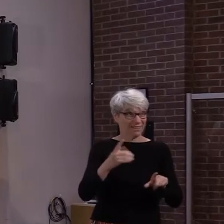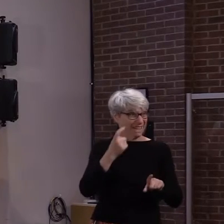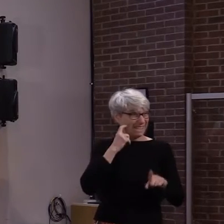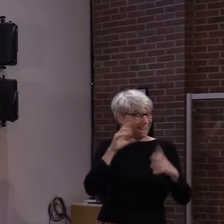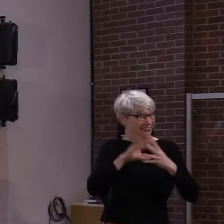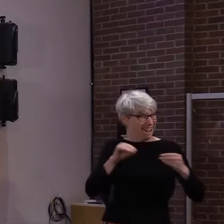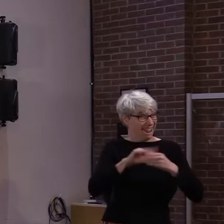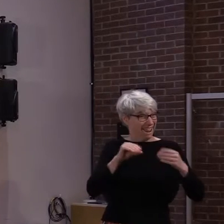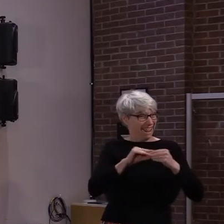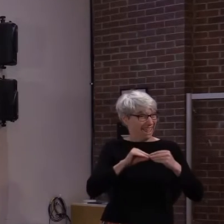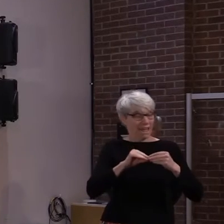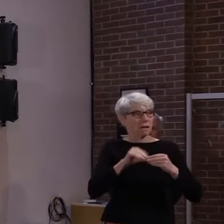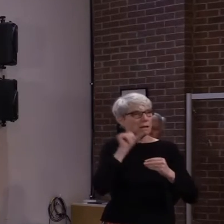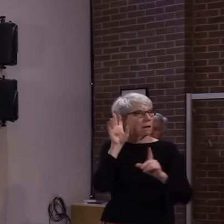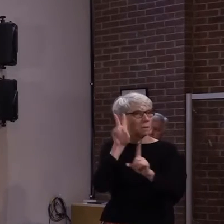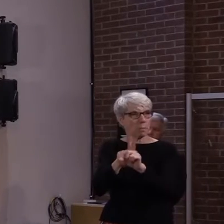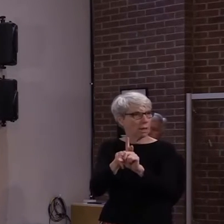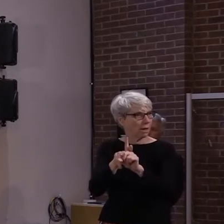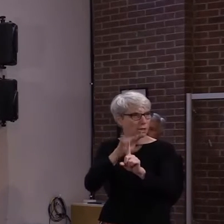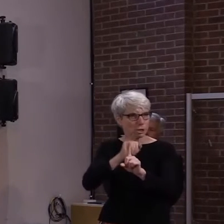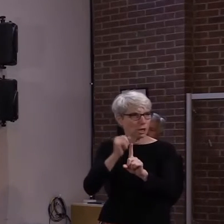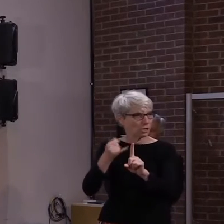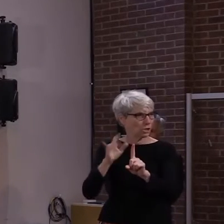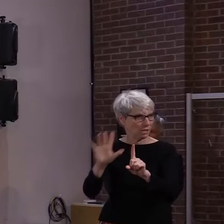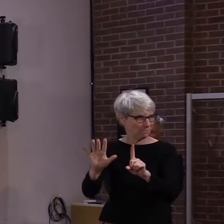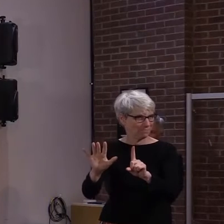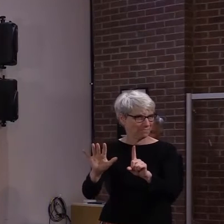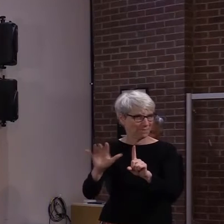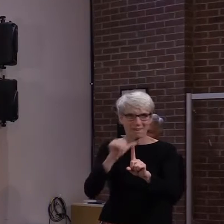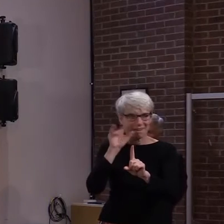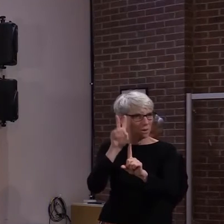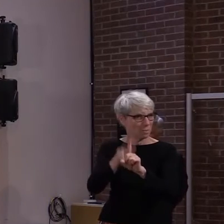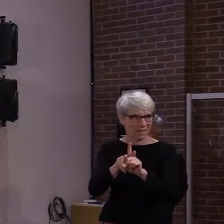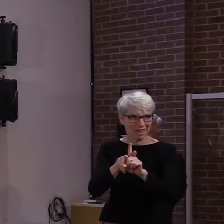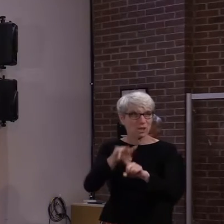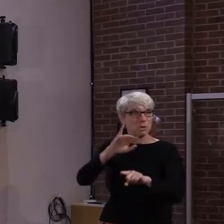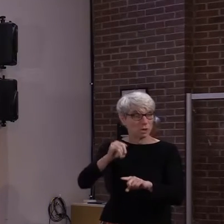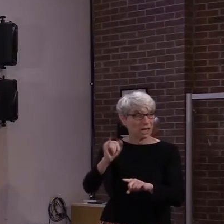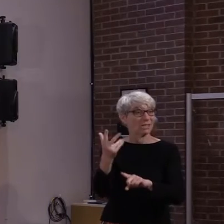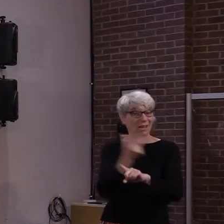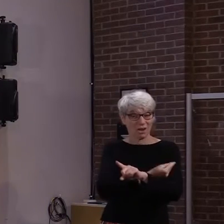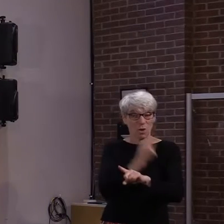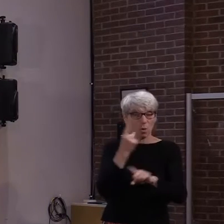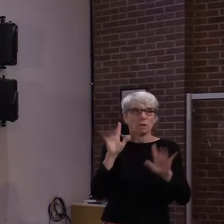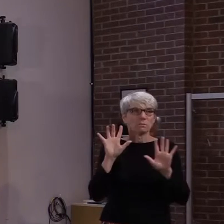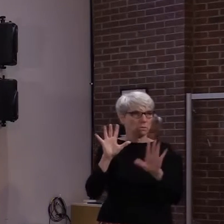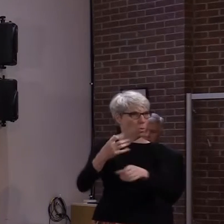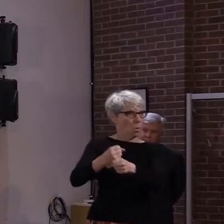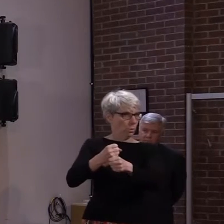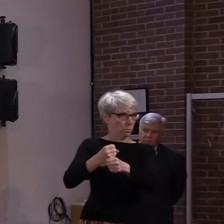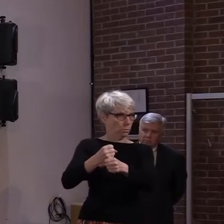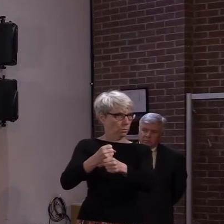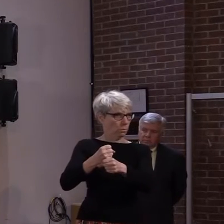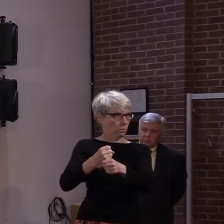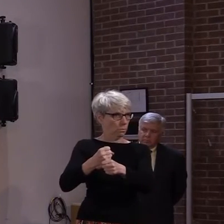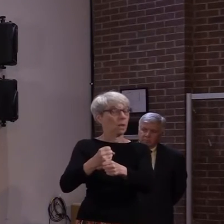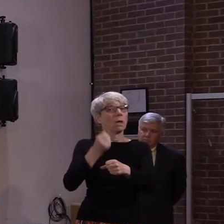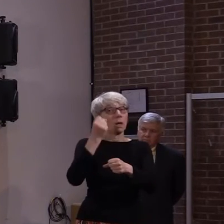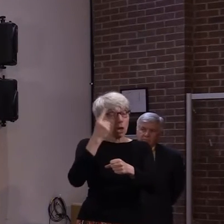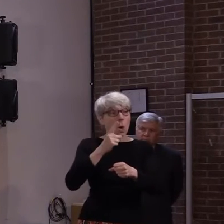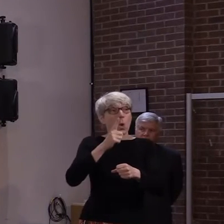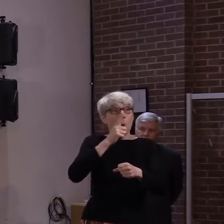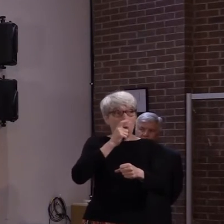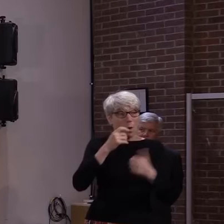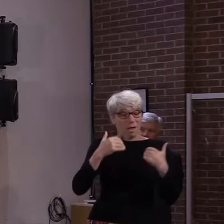pertain to you. They do not have enough data at this time to determine whether immunocompromised people who received